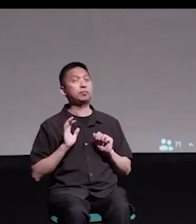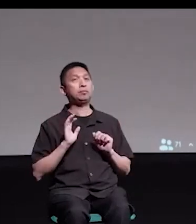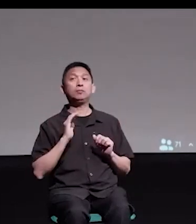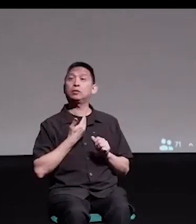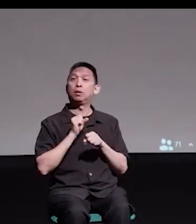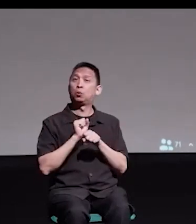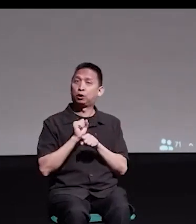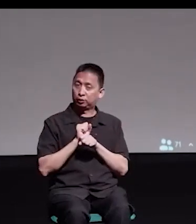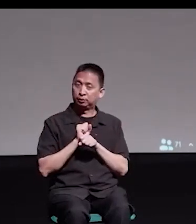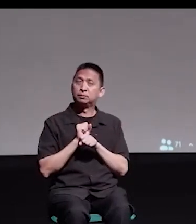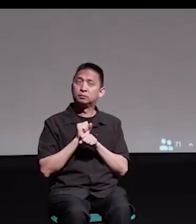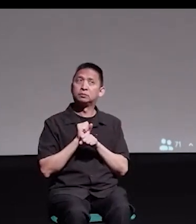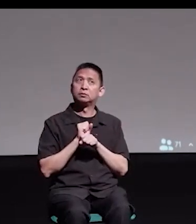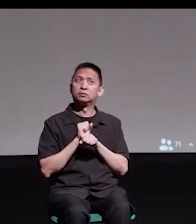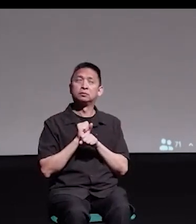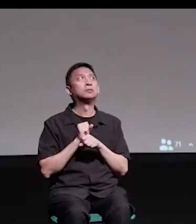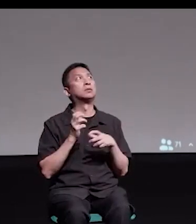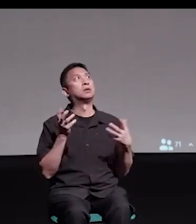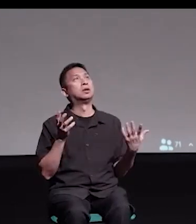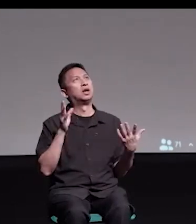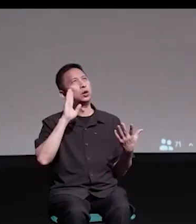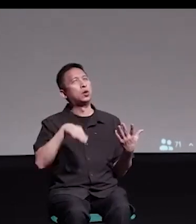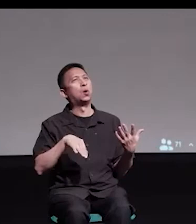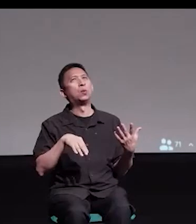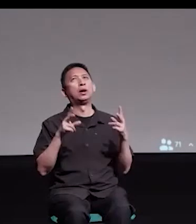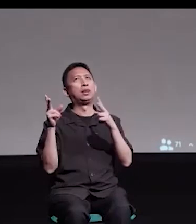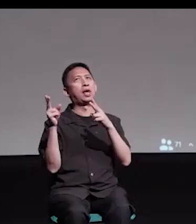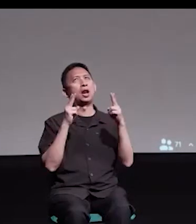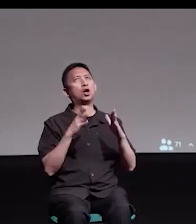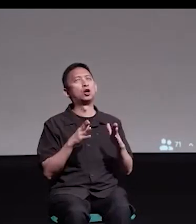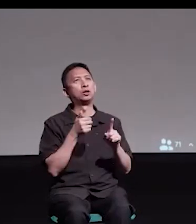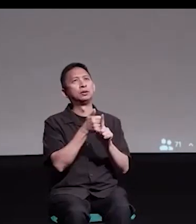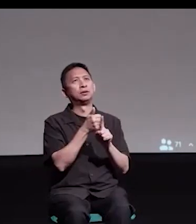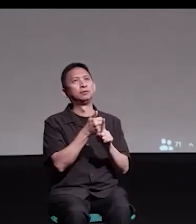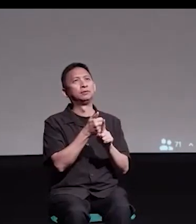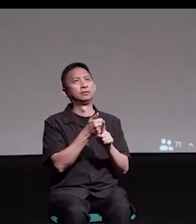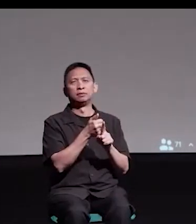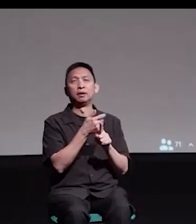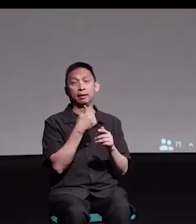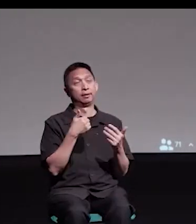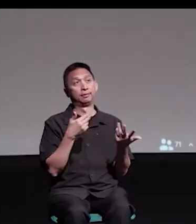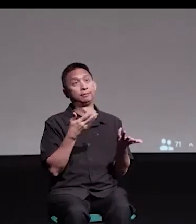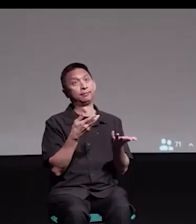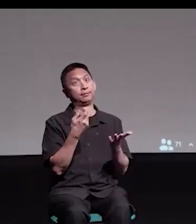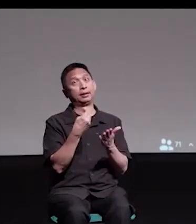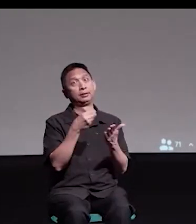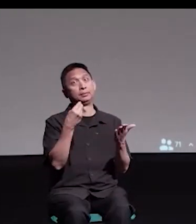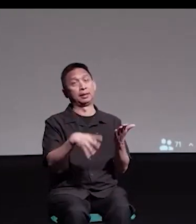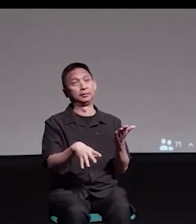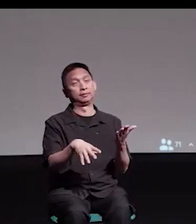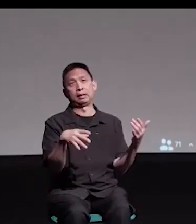do, because arguably the editor has the biggest line item in a budget.